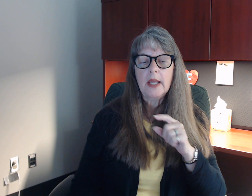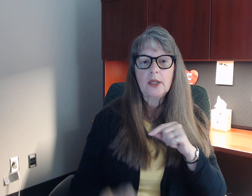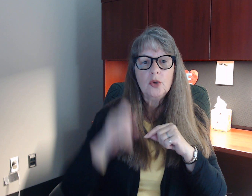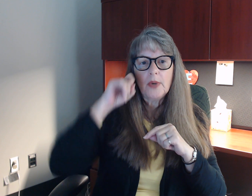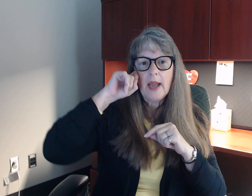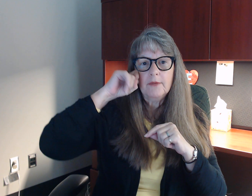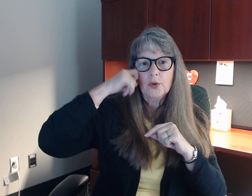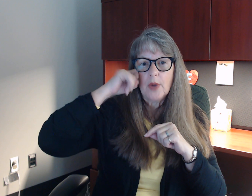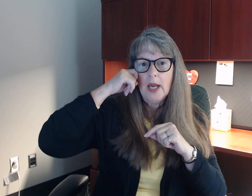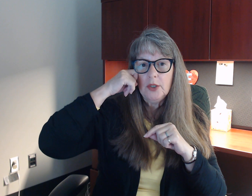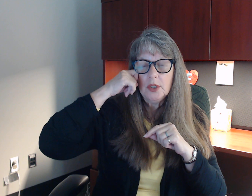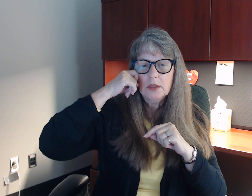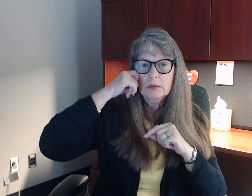you would have your onion